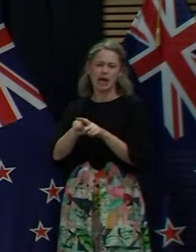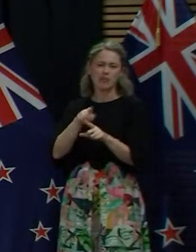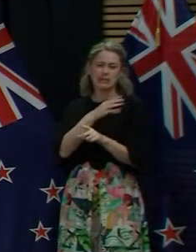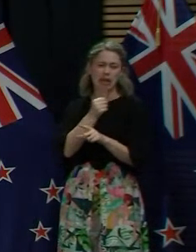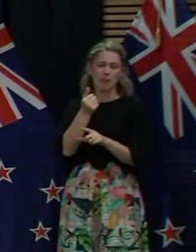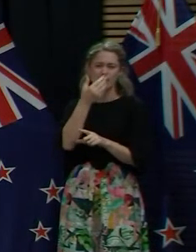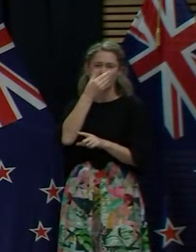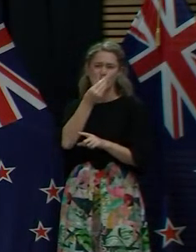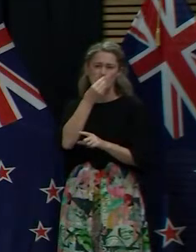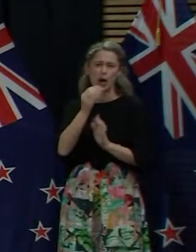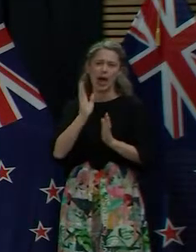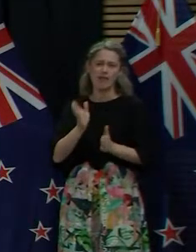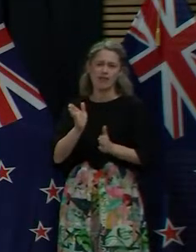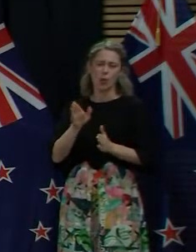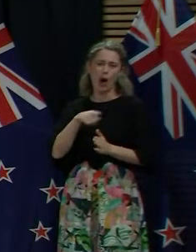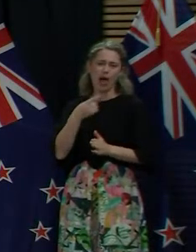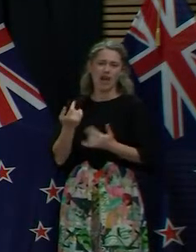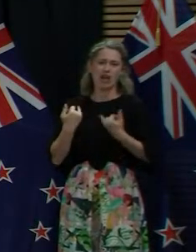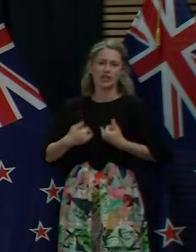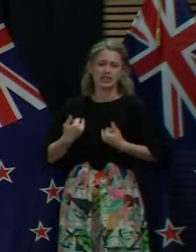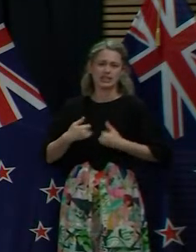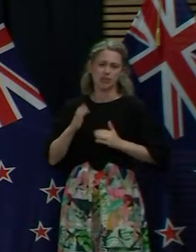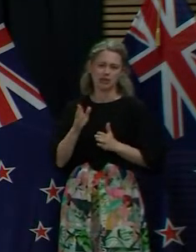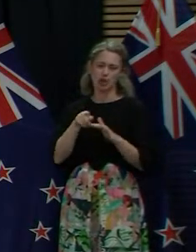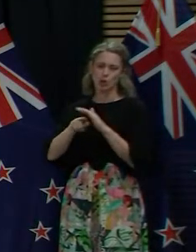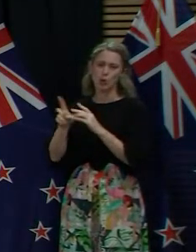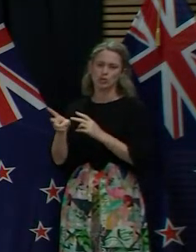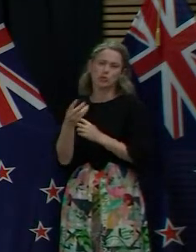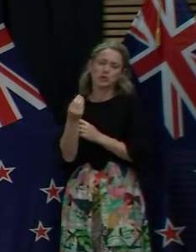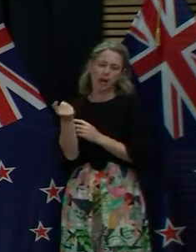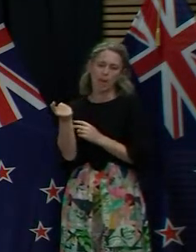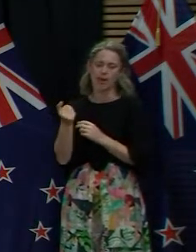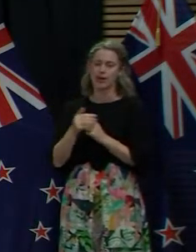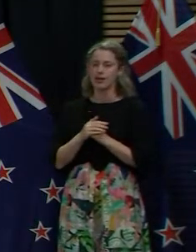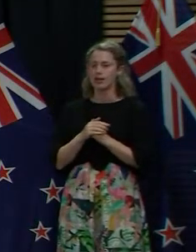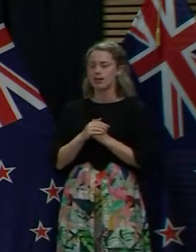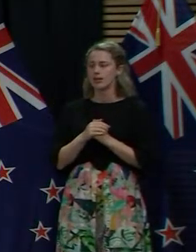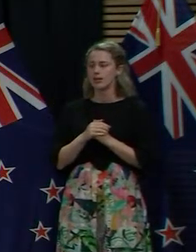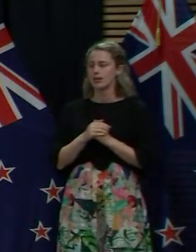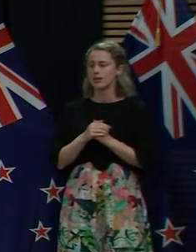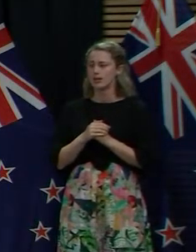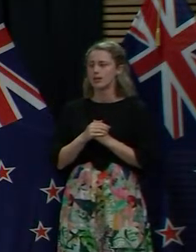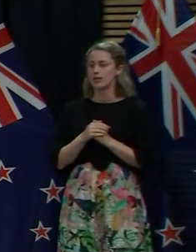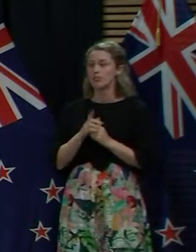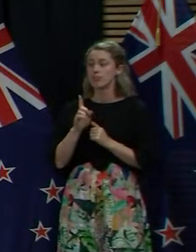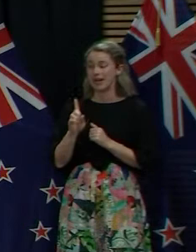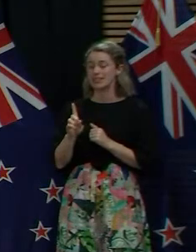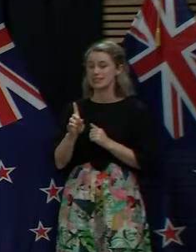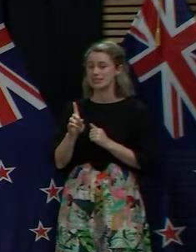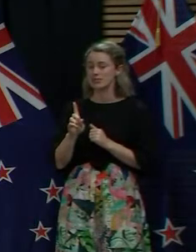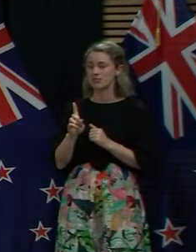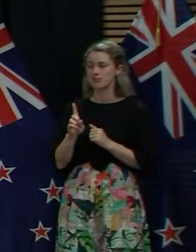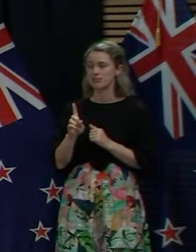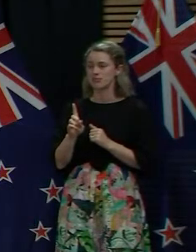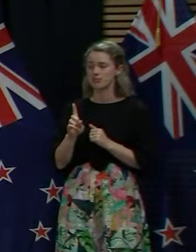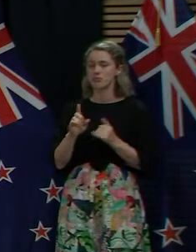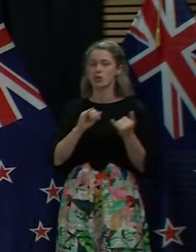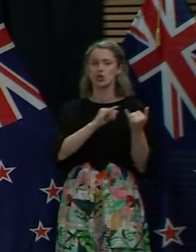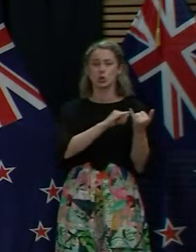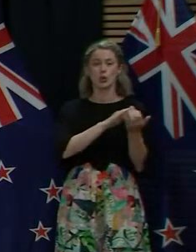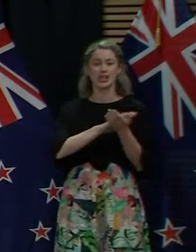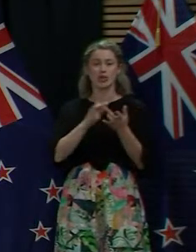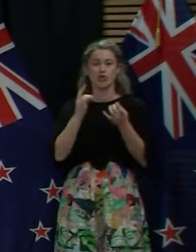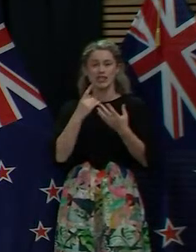influenza or other illnesses. But it also shows, actually, we are going to have, as Shaun Hendy has